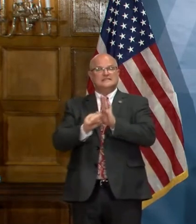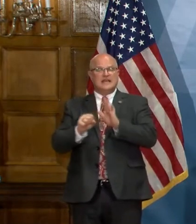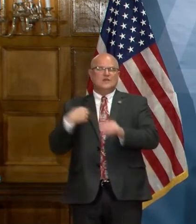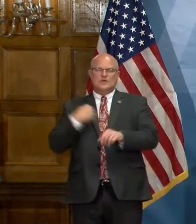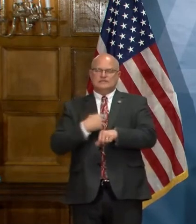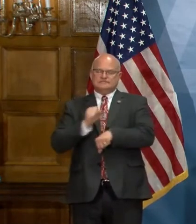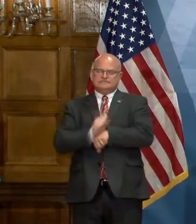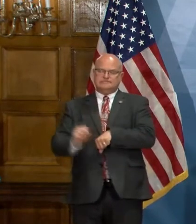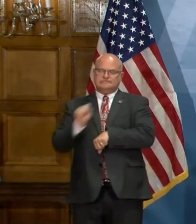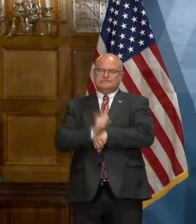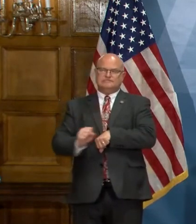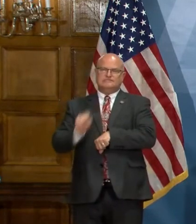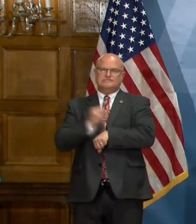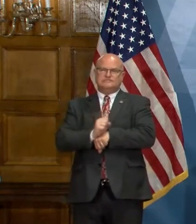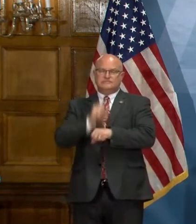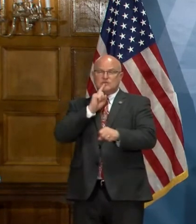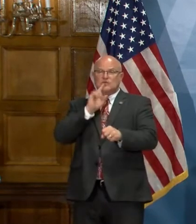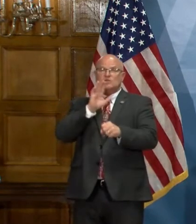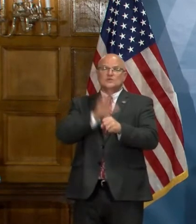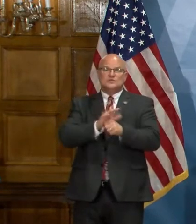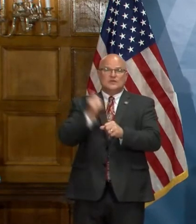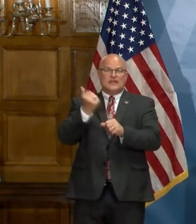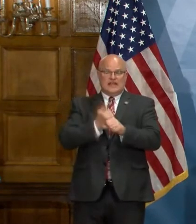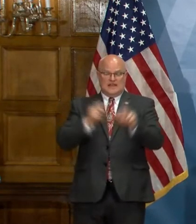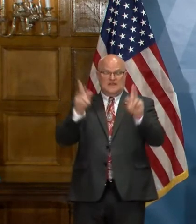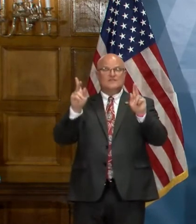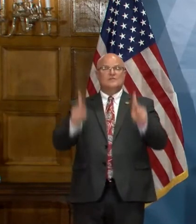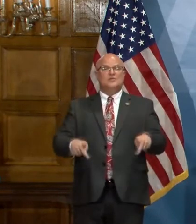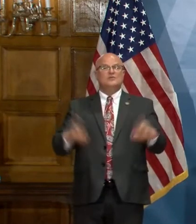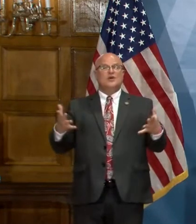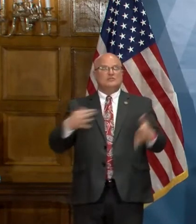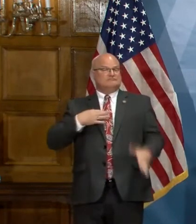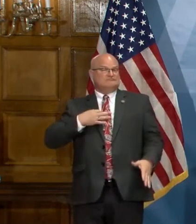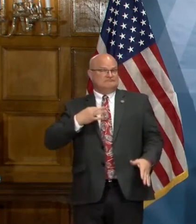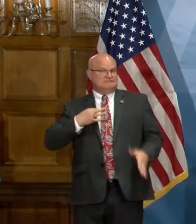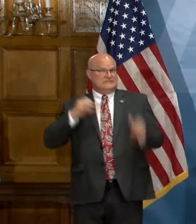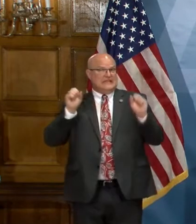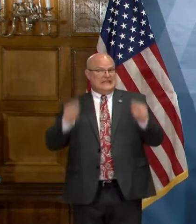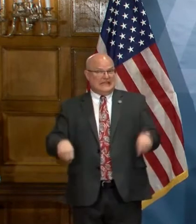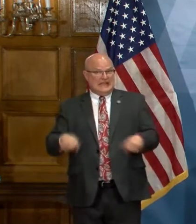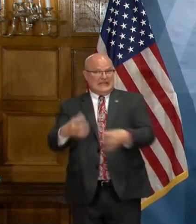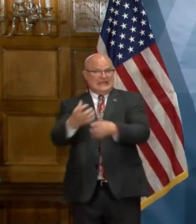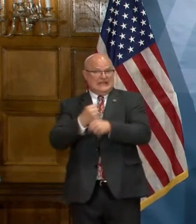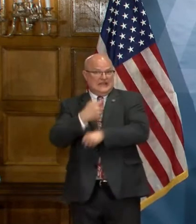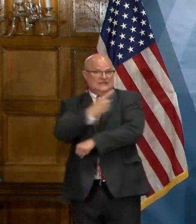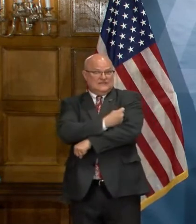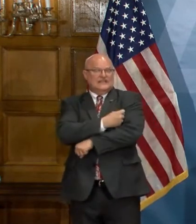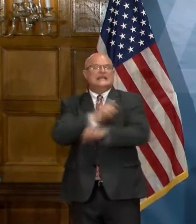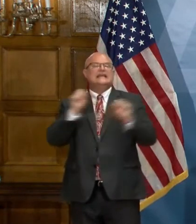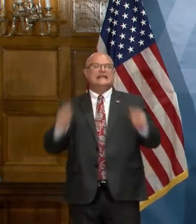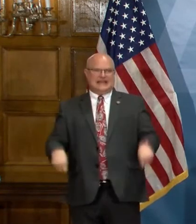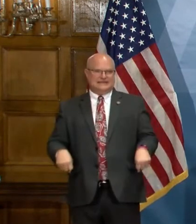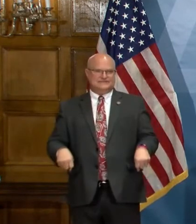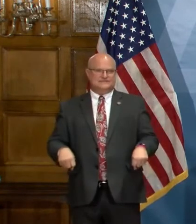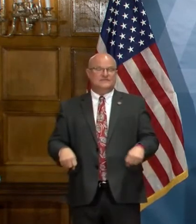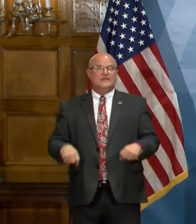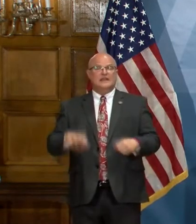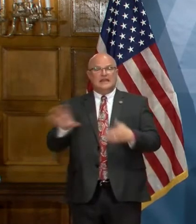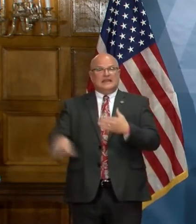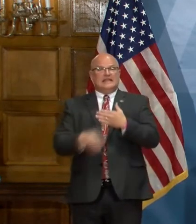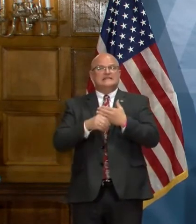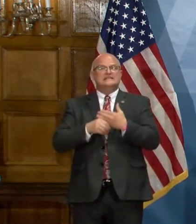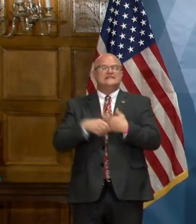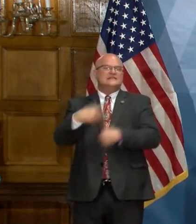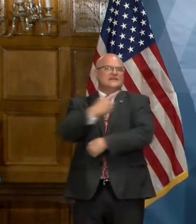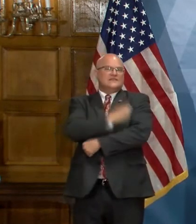working tirelessly to ensure that every Arkansan who is eligible to receive the vaccine can get it. In addition